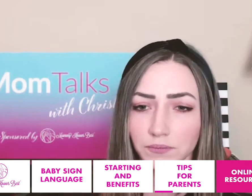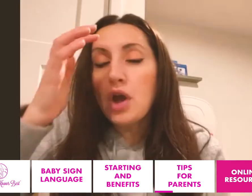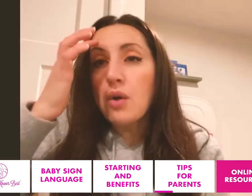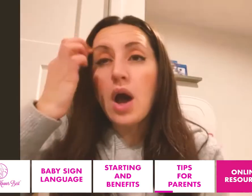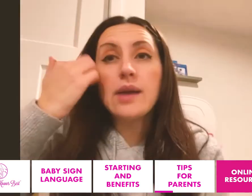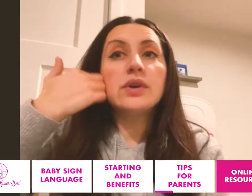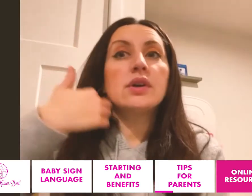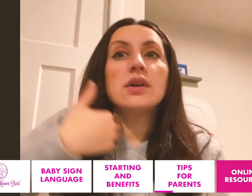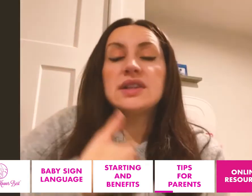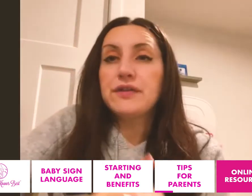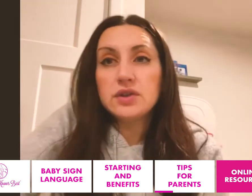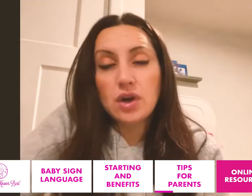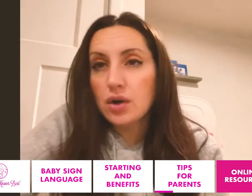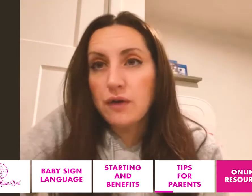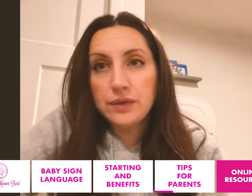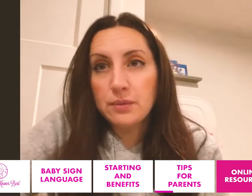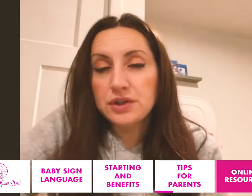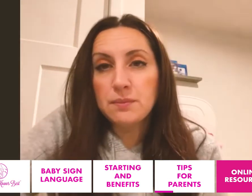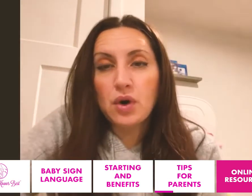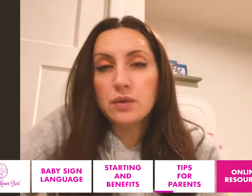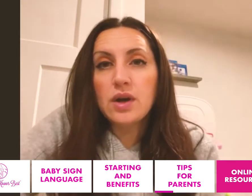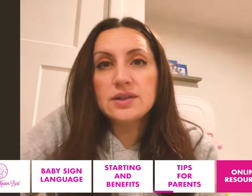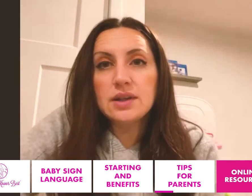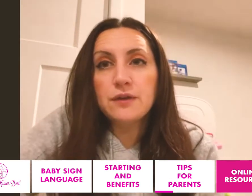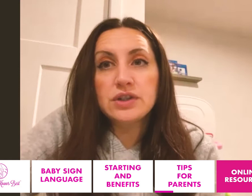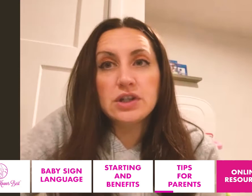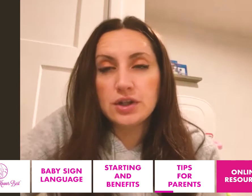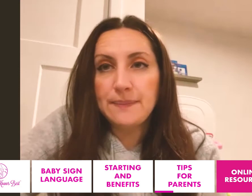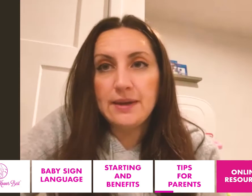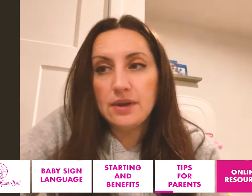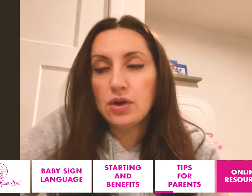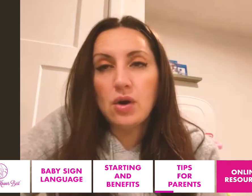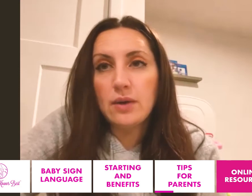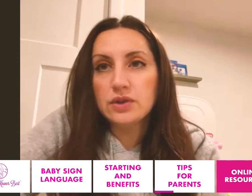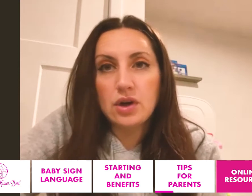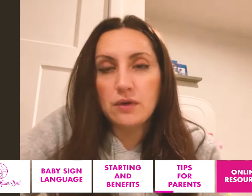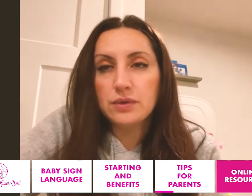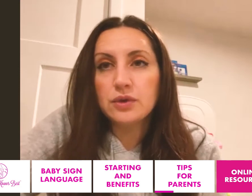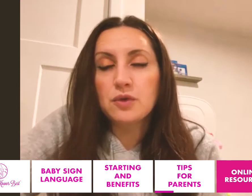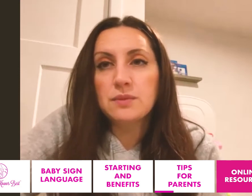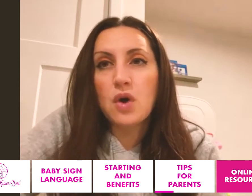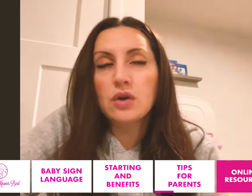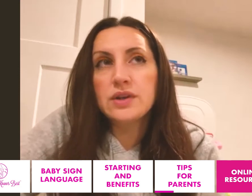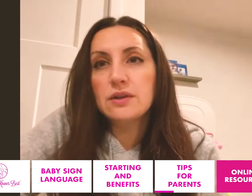No, I would definitely start off with the most important ones. If you're teaching a baby, I would start off with those most important ones. If you're